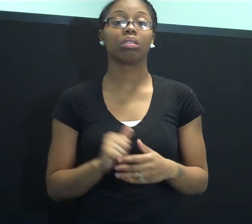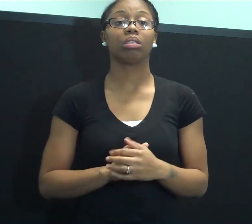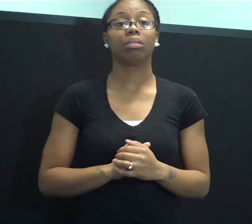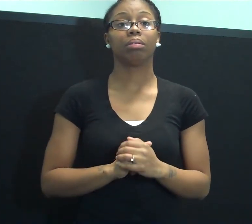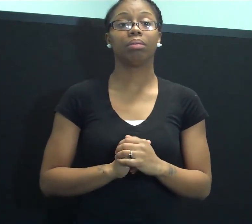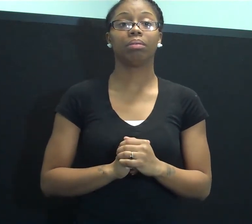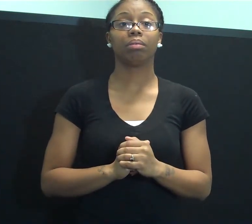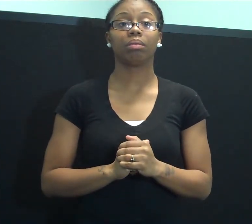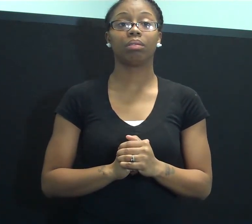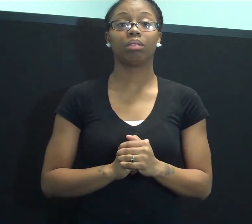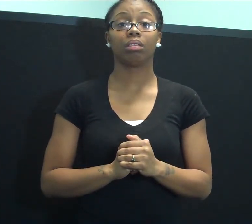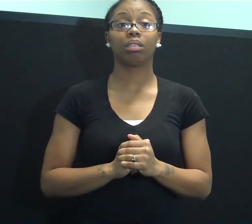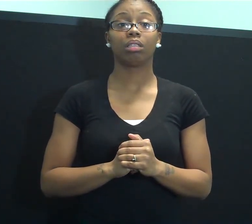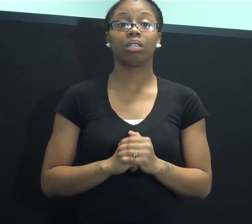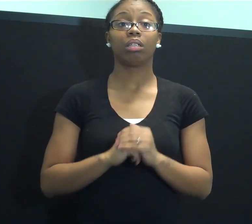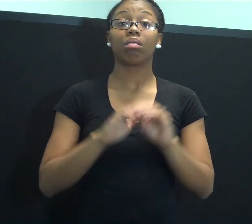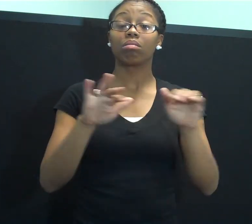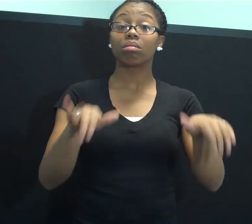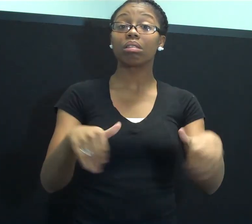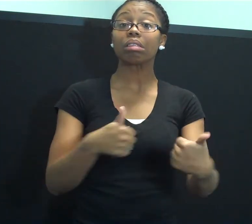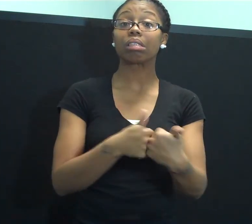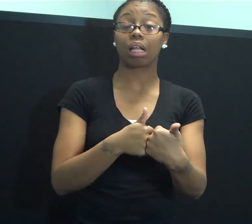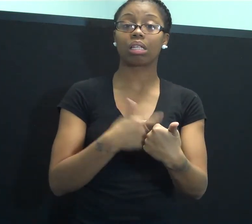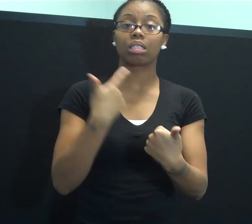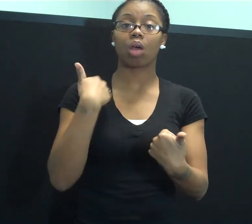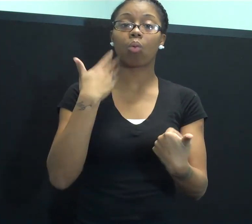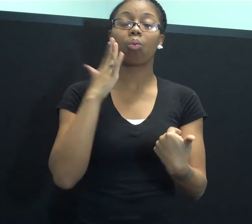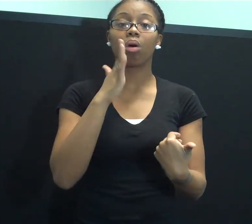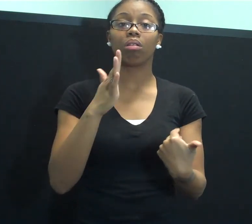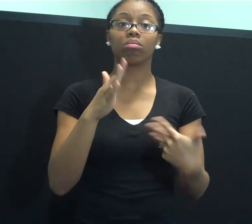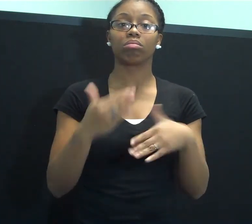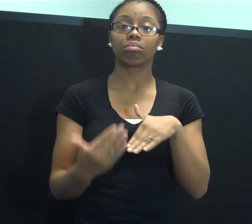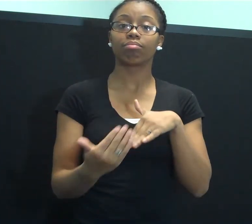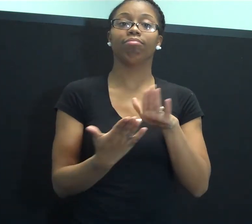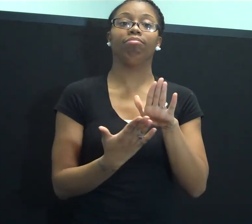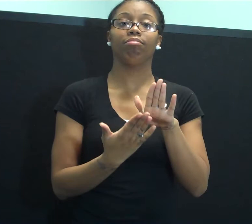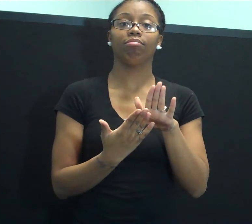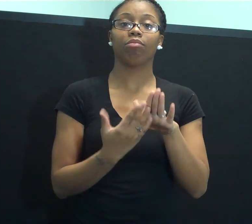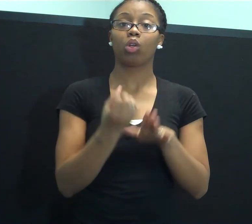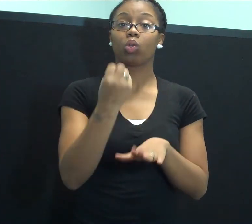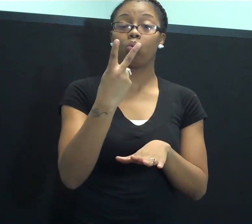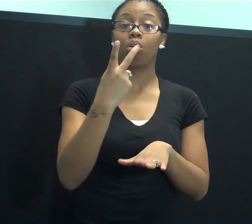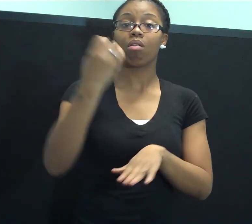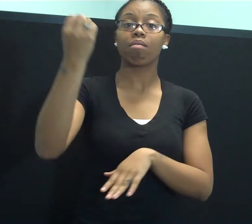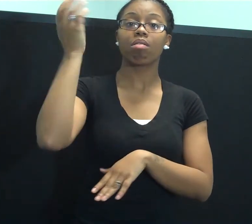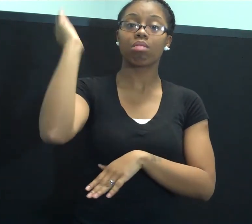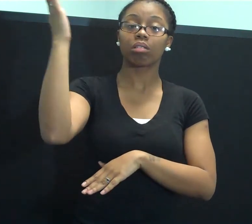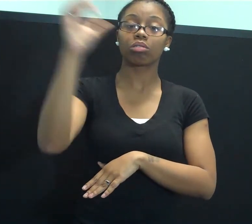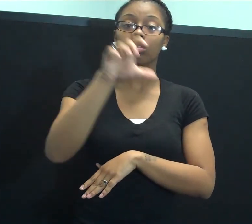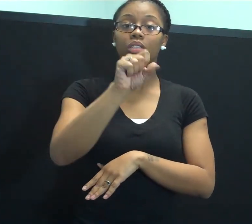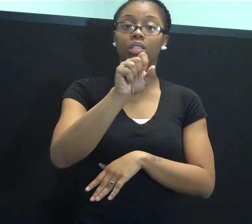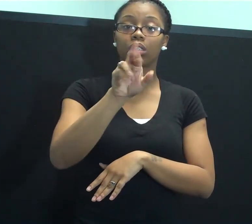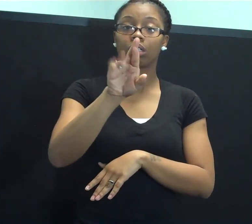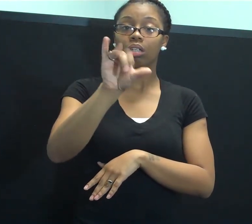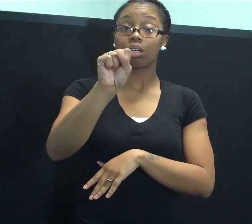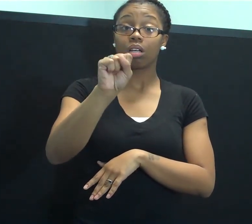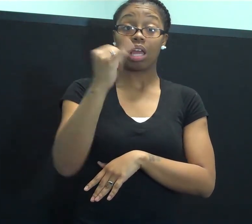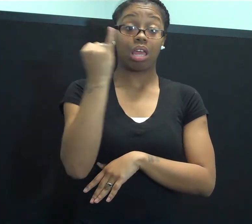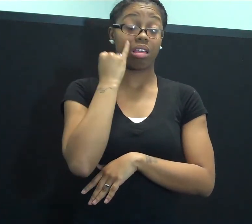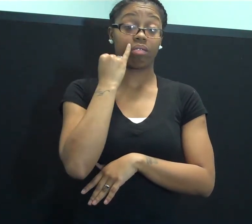Now, these are the challenges that lie ahead of us in this 12-lecture series. If these are our questions, how